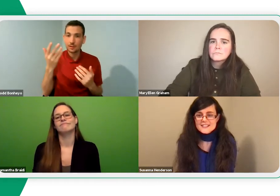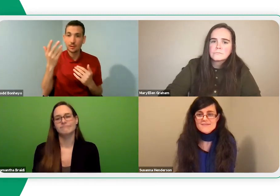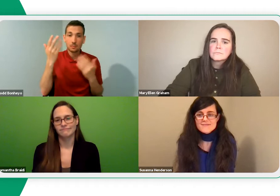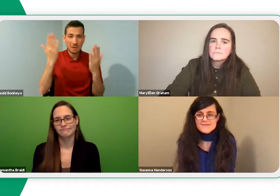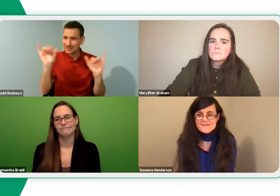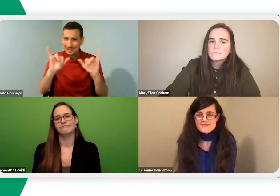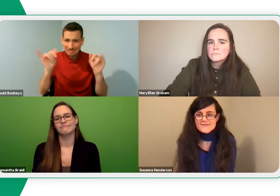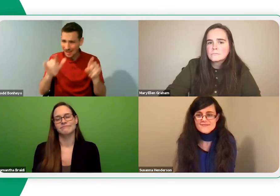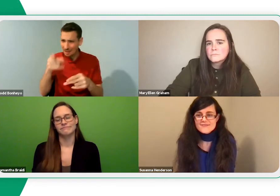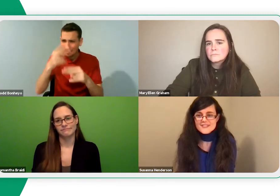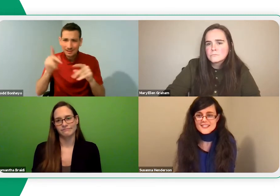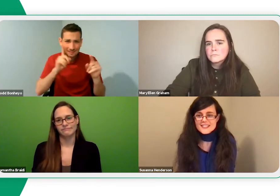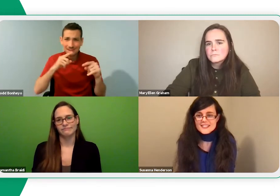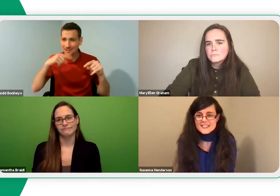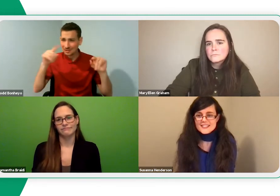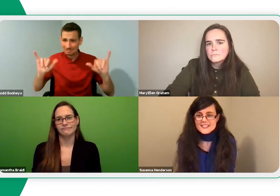information.